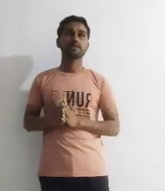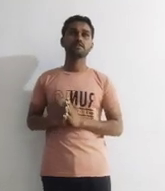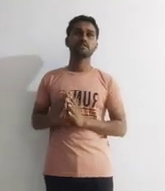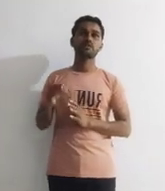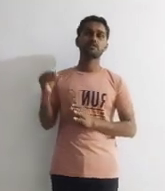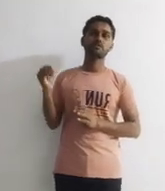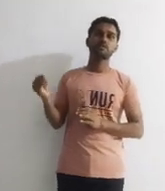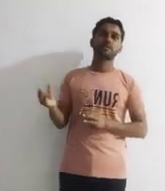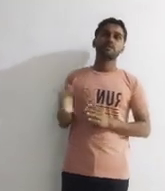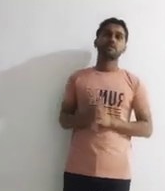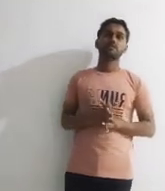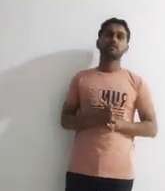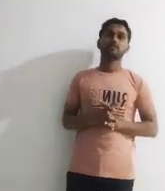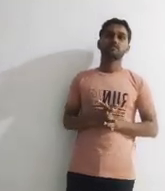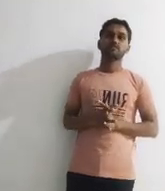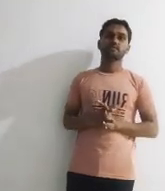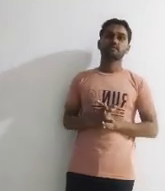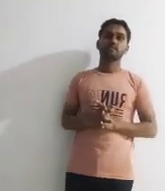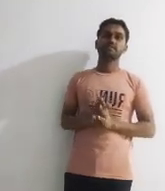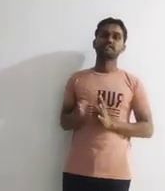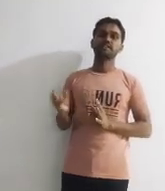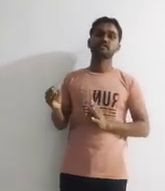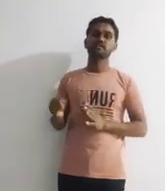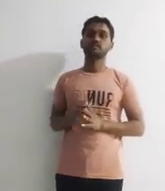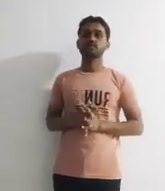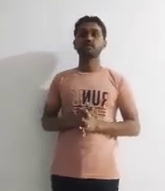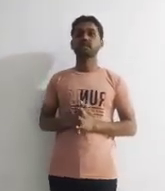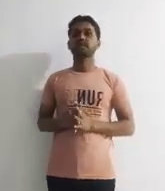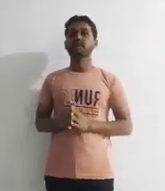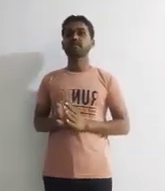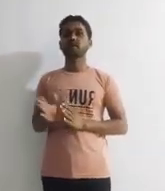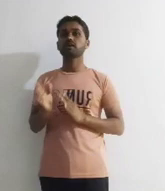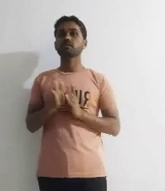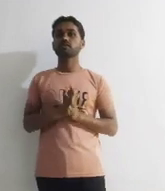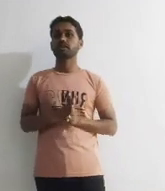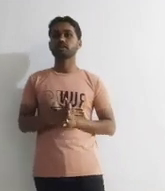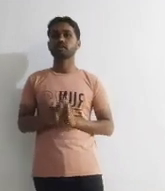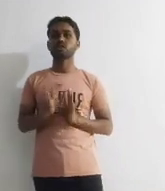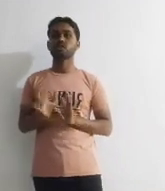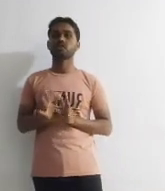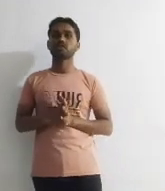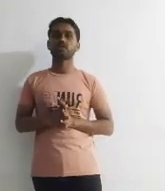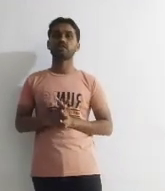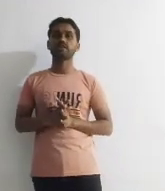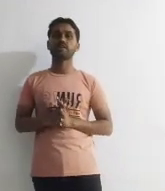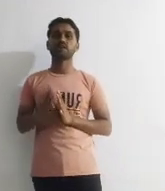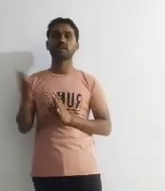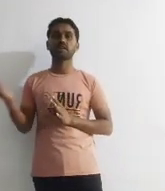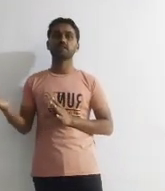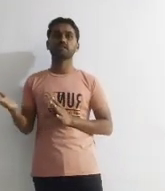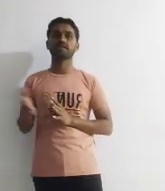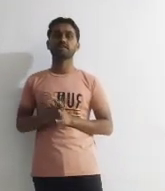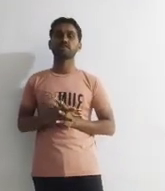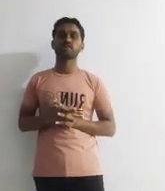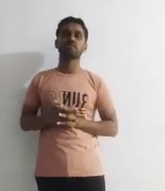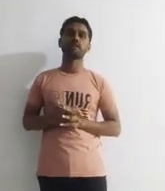errors or some mistakes also. In that time, another threads are not waiting for that execution of that